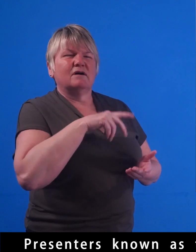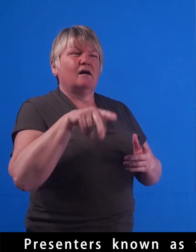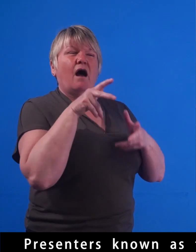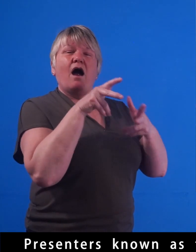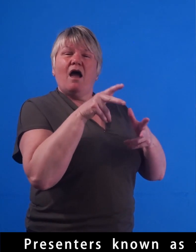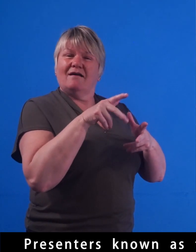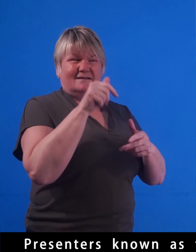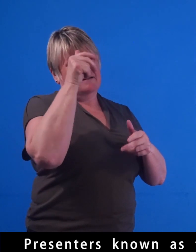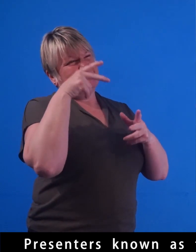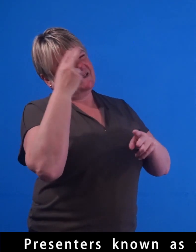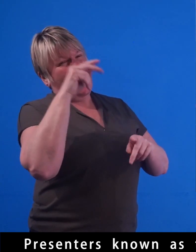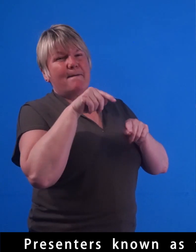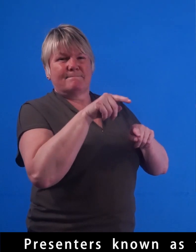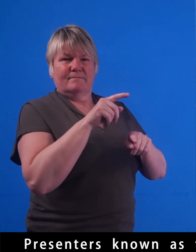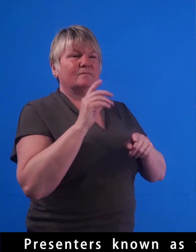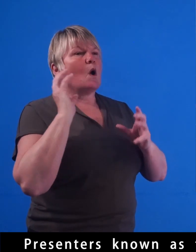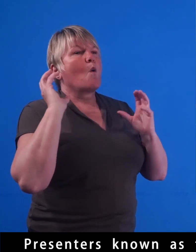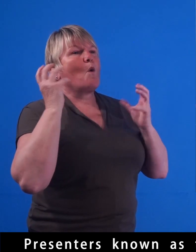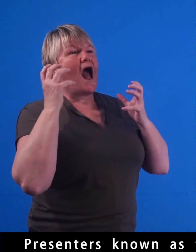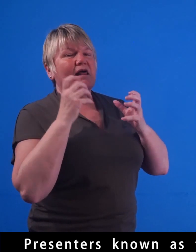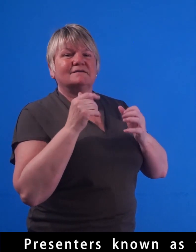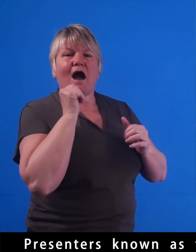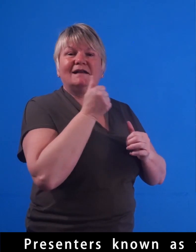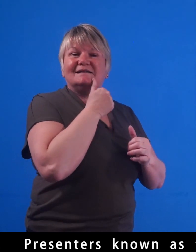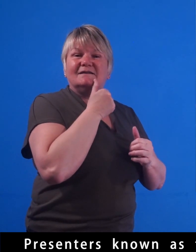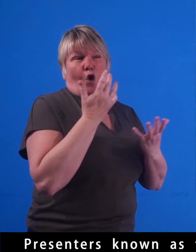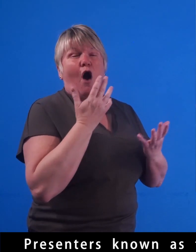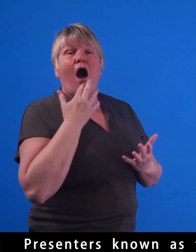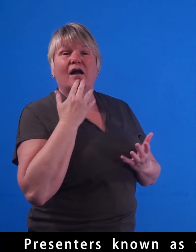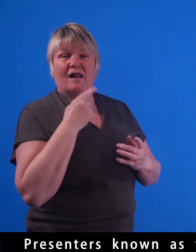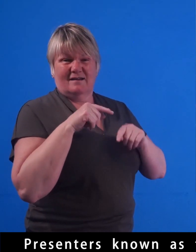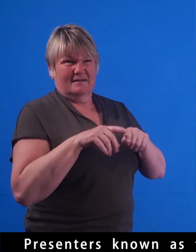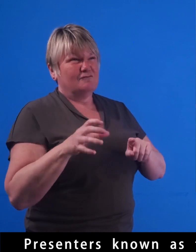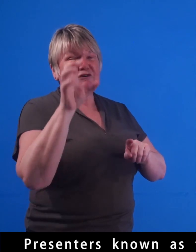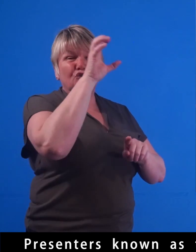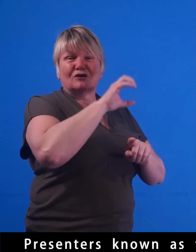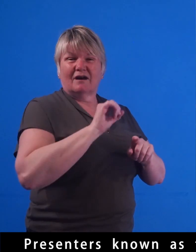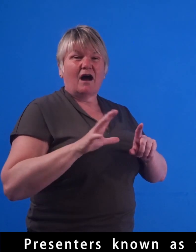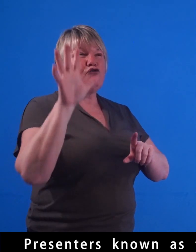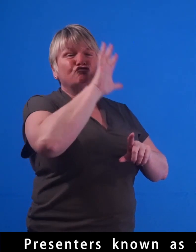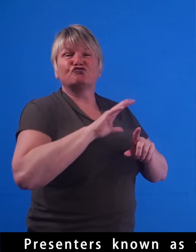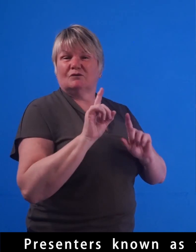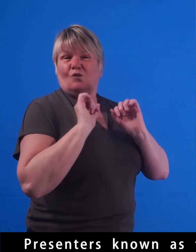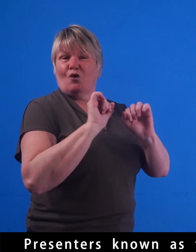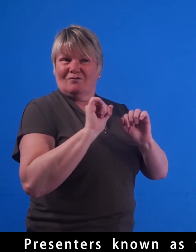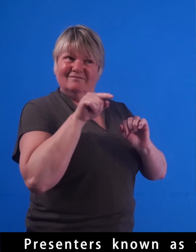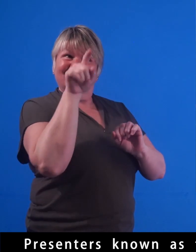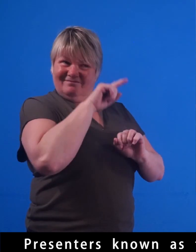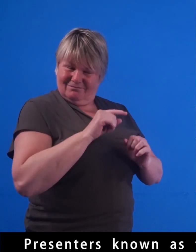Presenters known as the wireless aunties and uncles in regions around the country provided